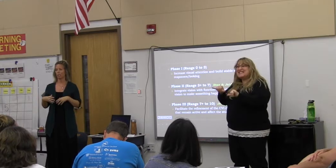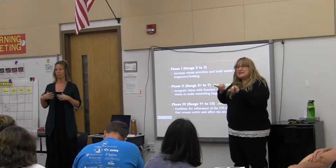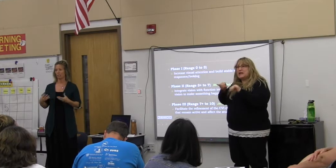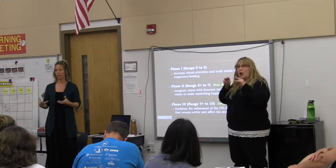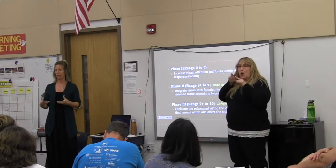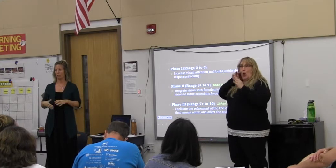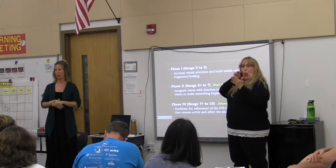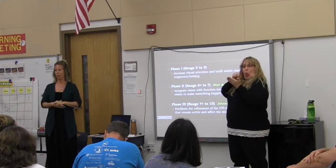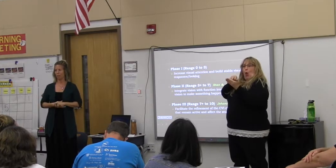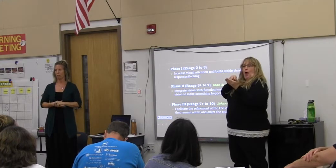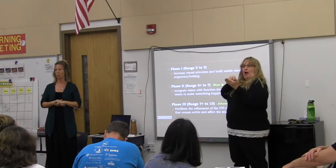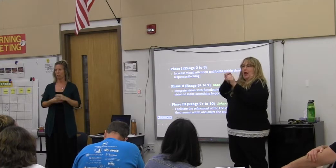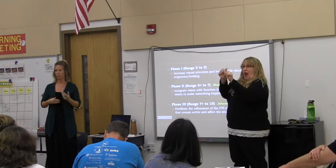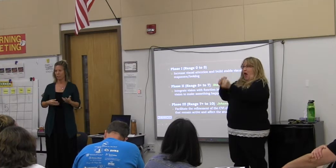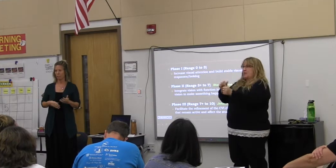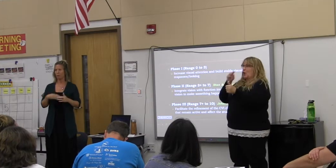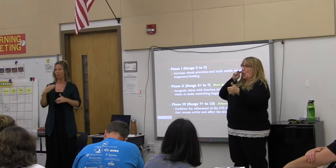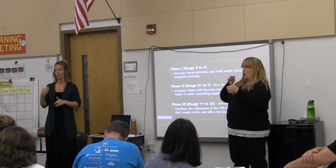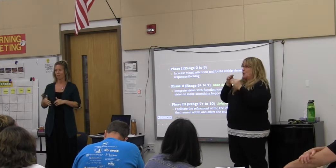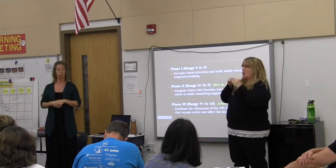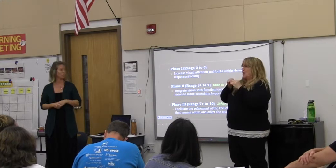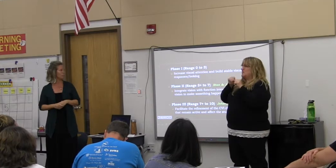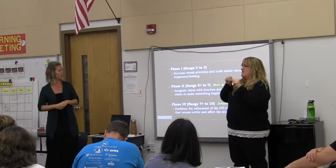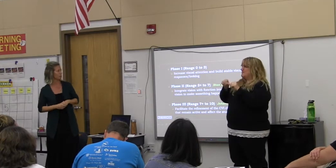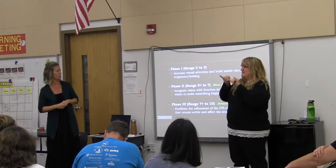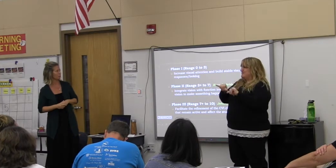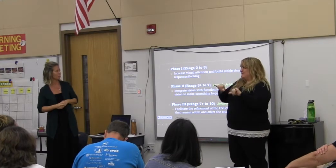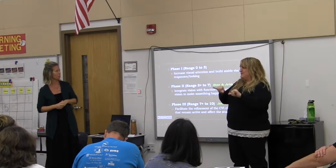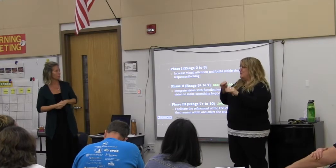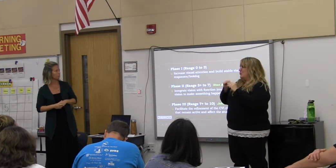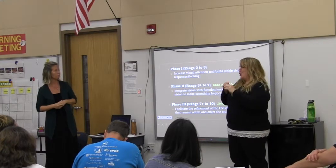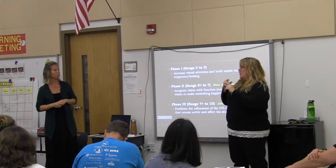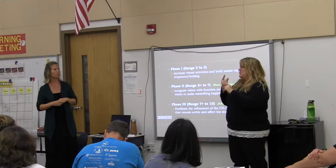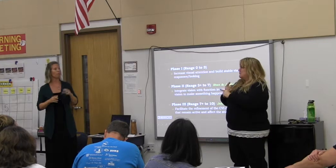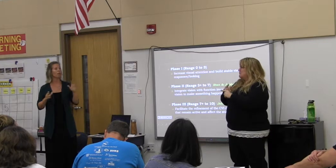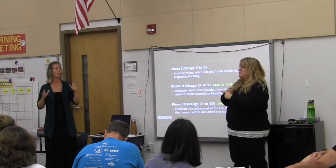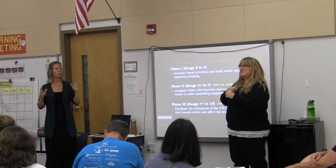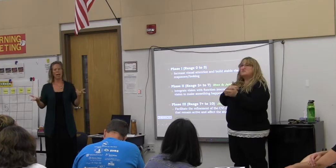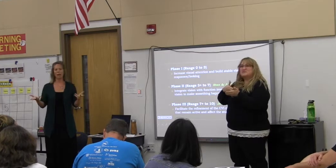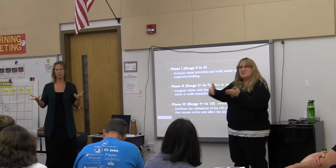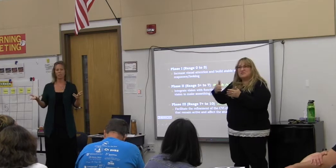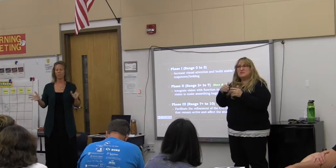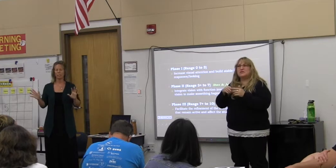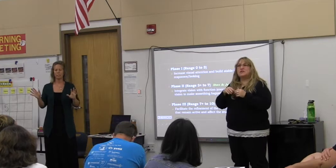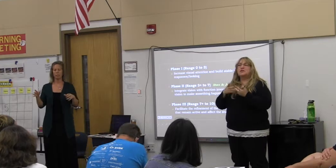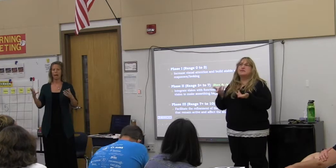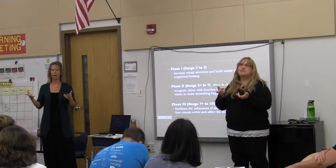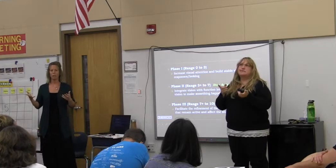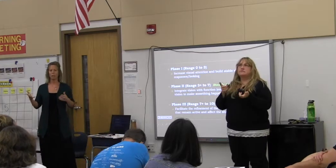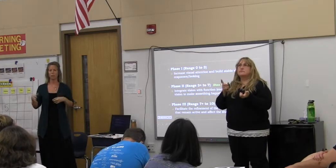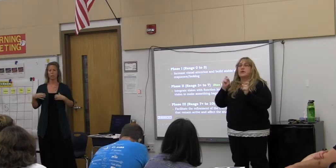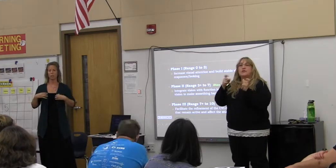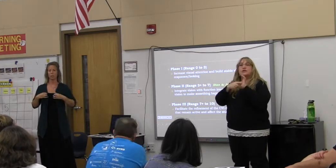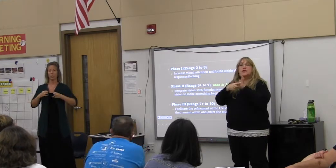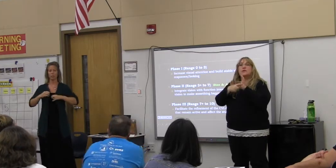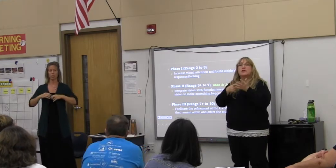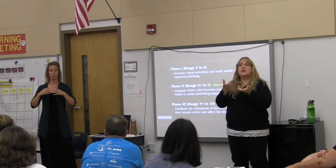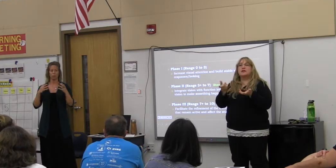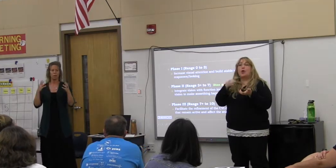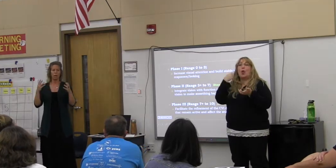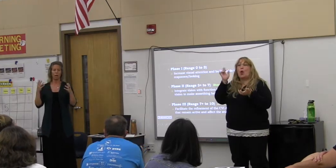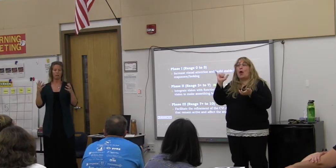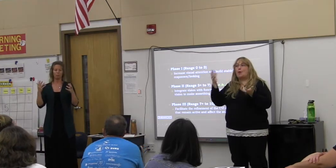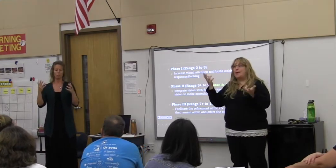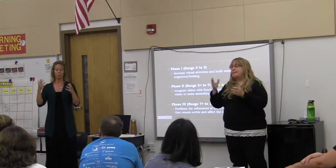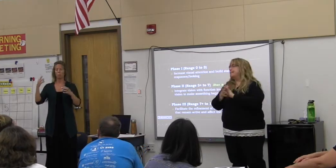look at an object, more stable visual responses. So I'll just give you an example. How this looks is sometimes we